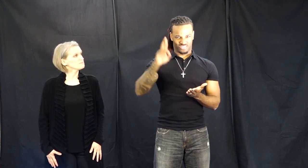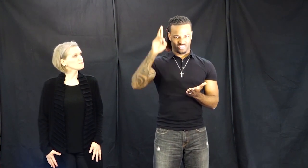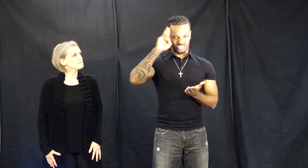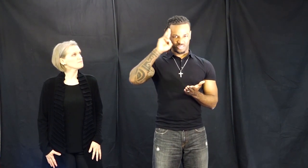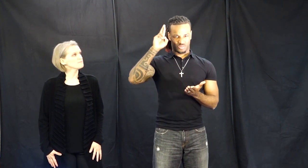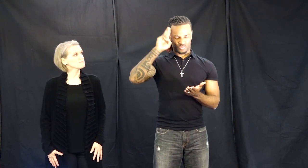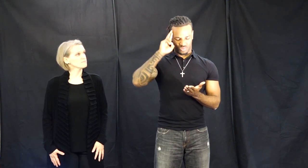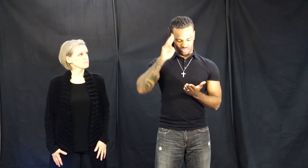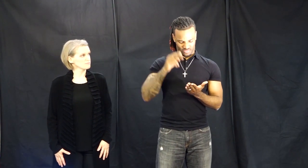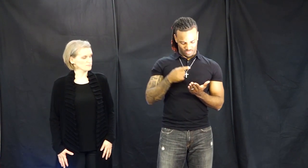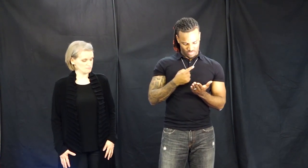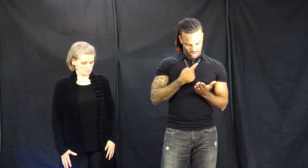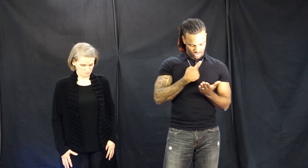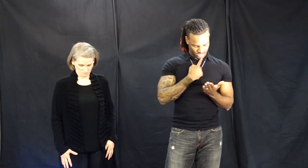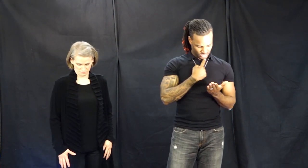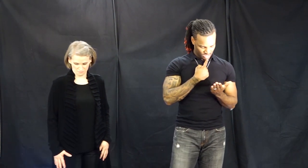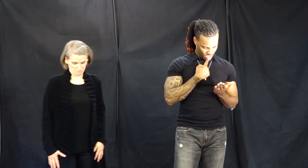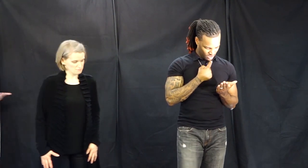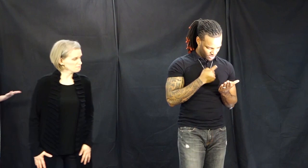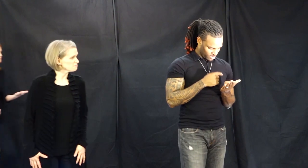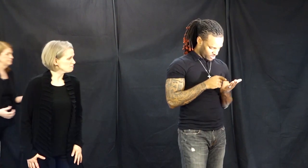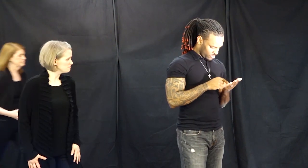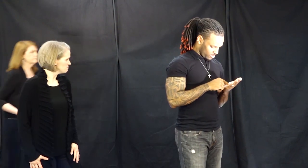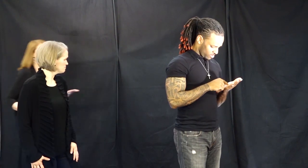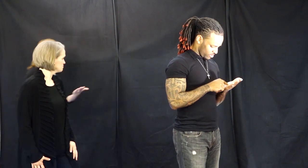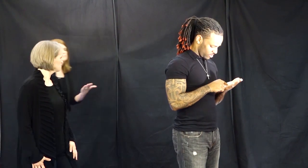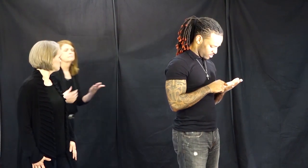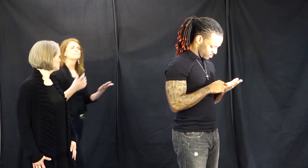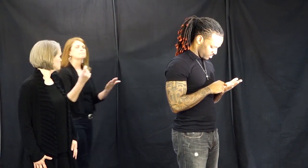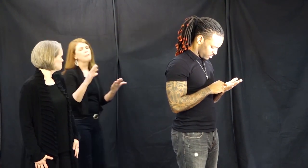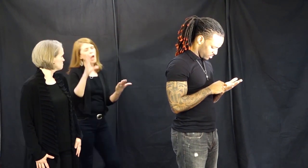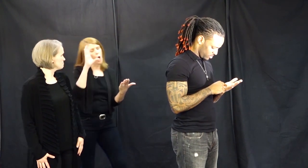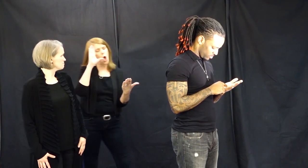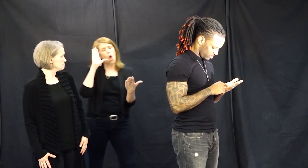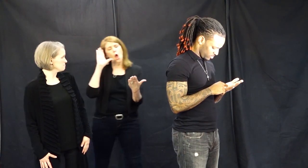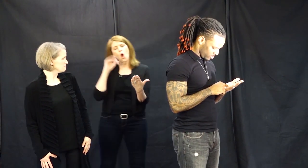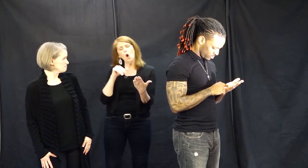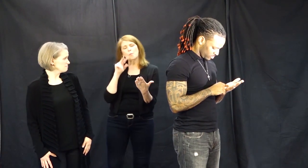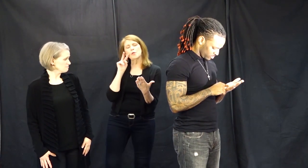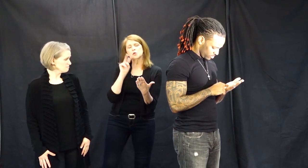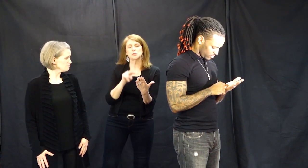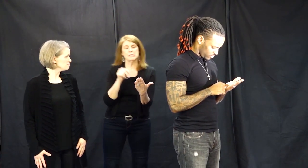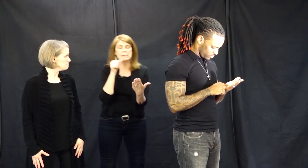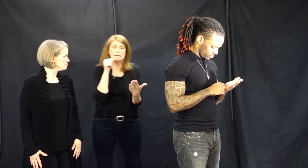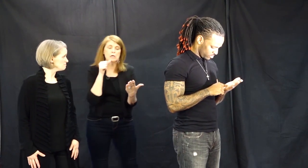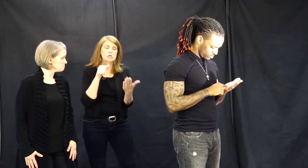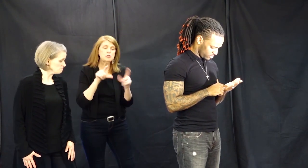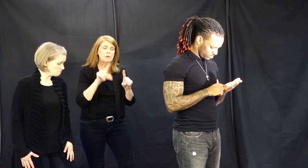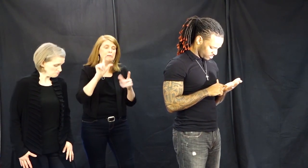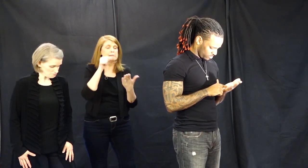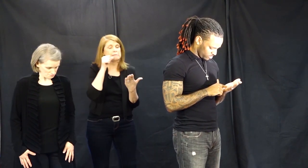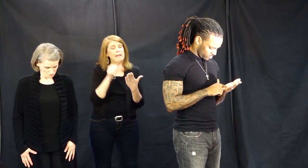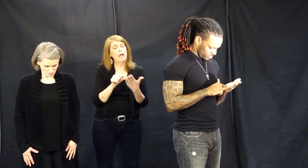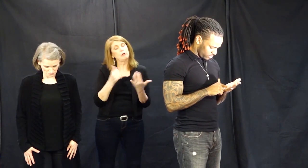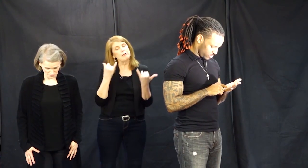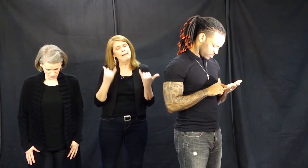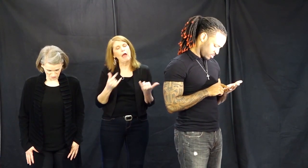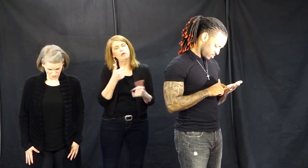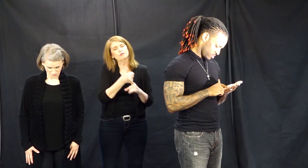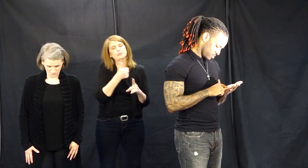Mr. James Reynolds. Even better, it said, Dear sir, I hope this letter finds you in good health and in a prosperous enough position to put